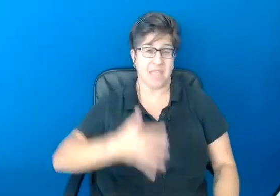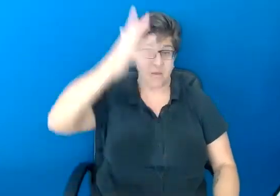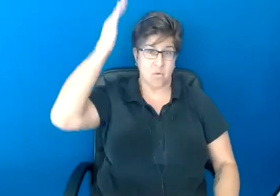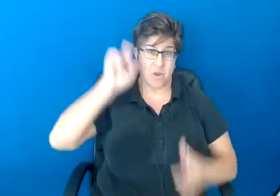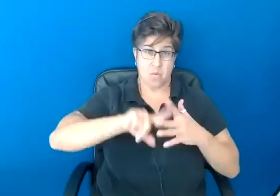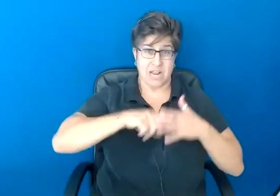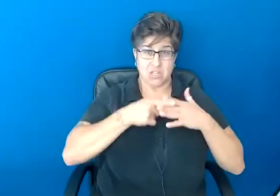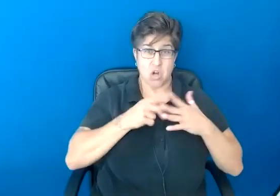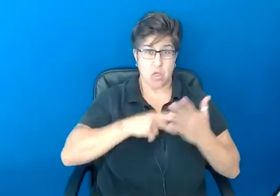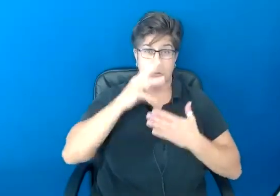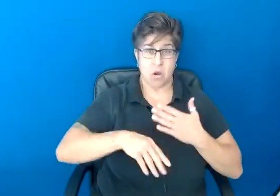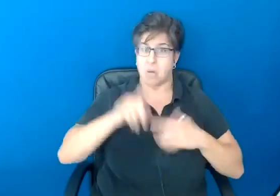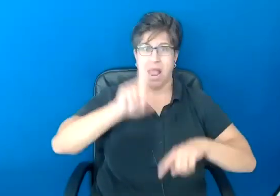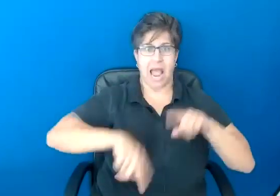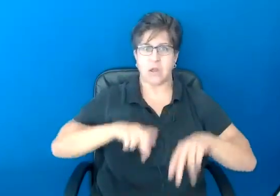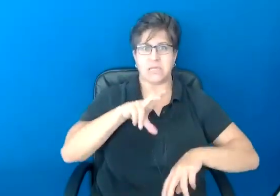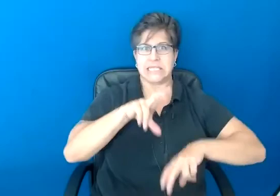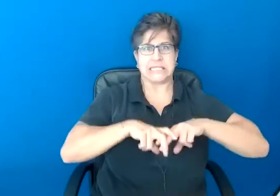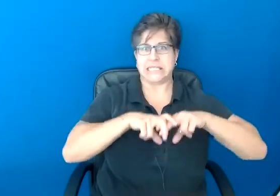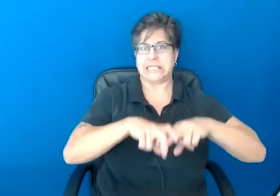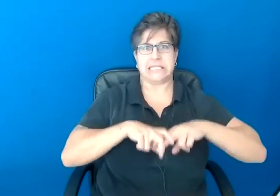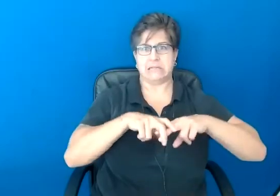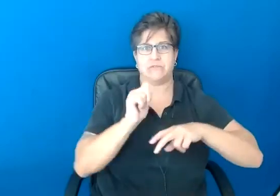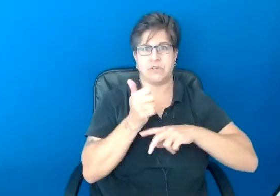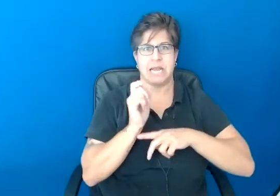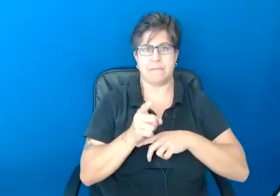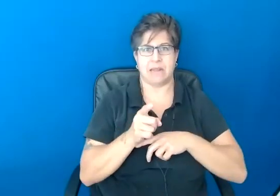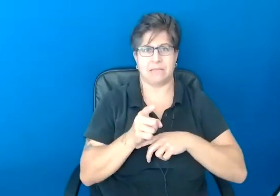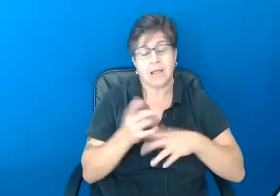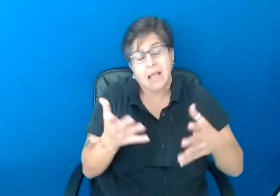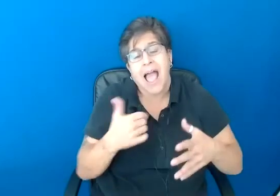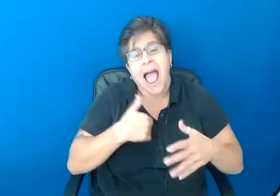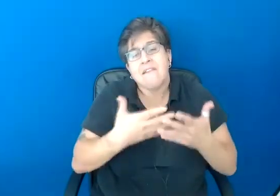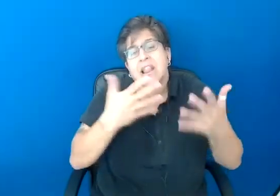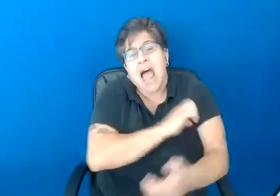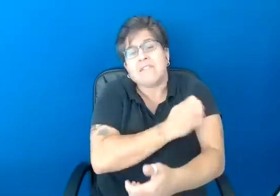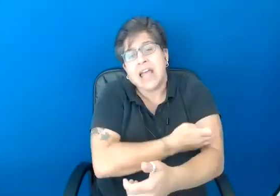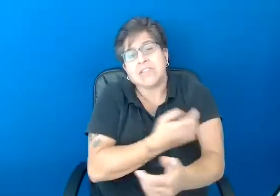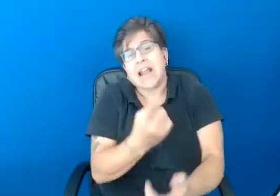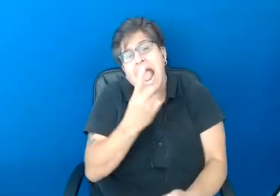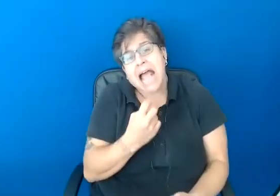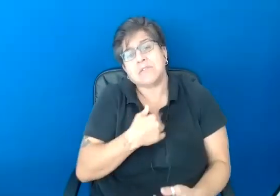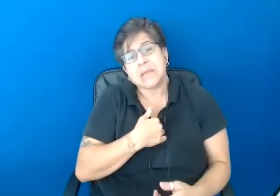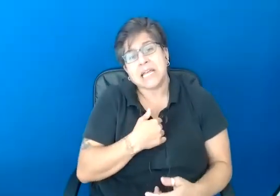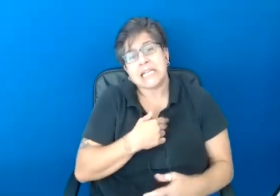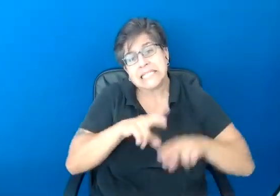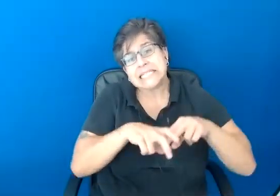sit still, it's hard. I could only do it for 10 minutes, but I've gotten better at it. And it's a practice, of course.